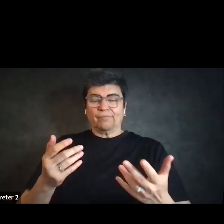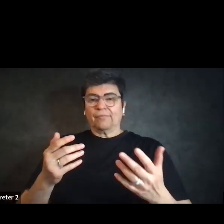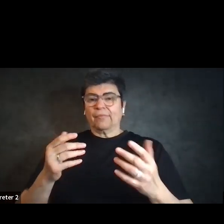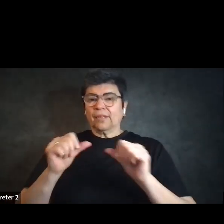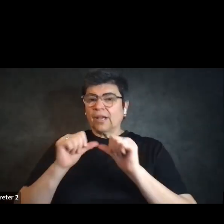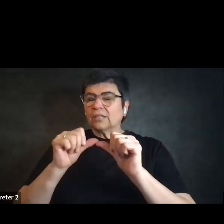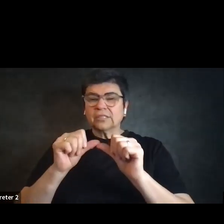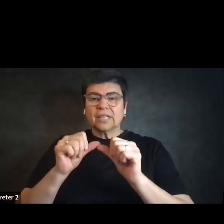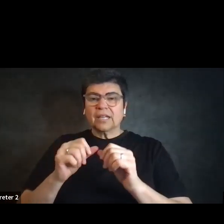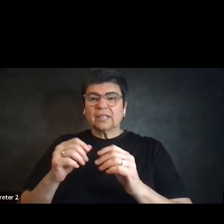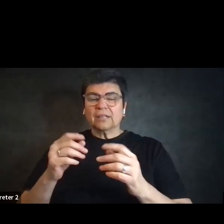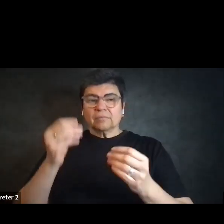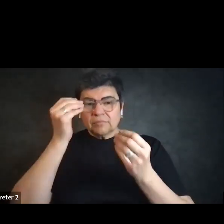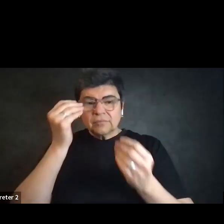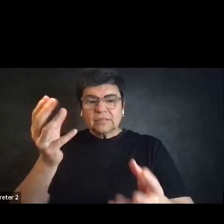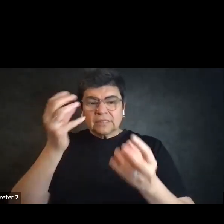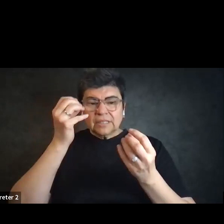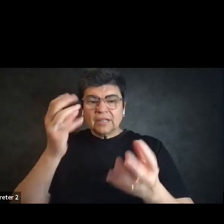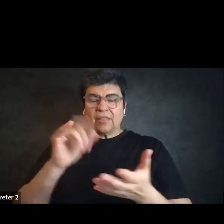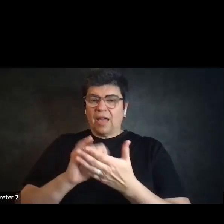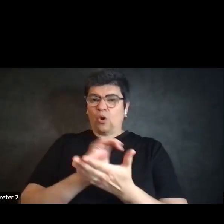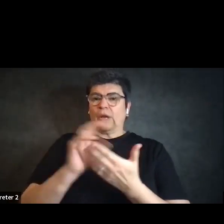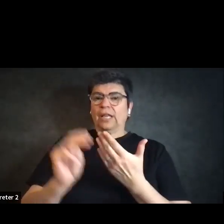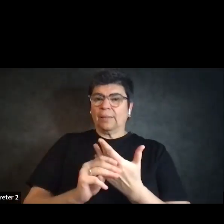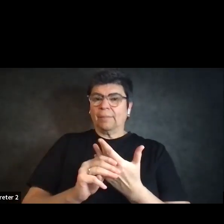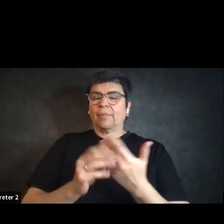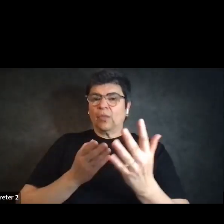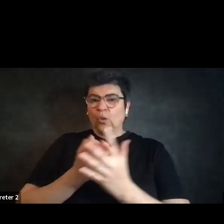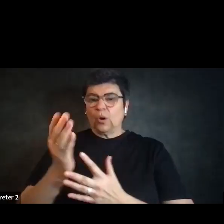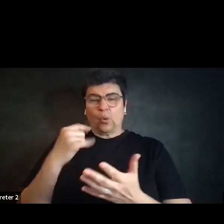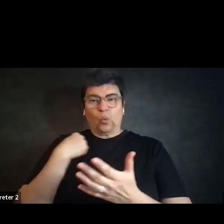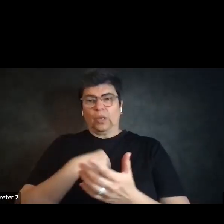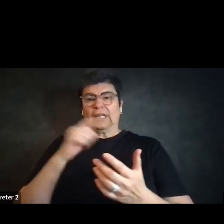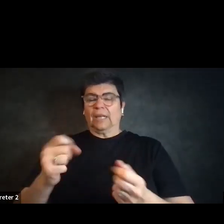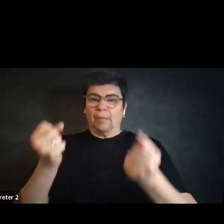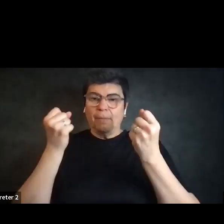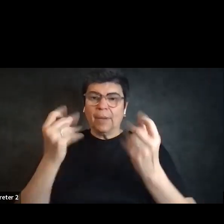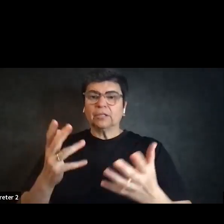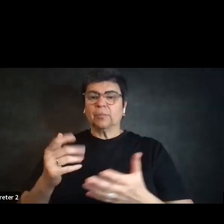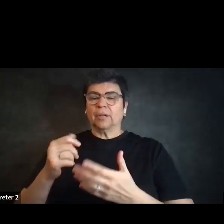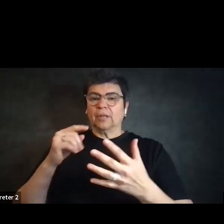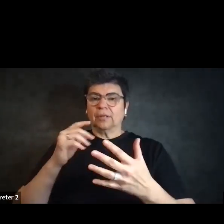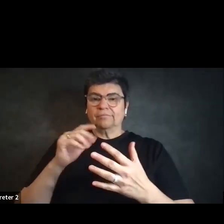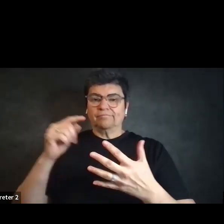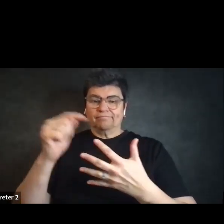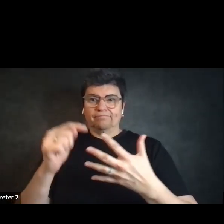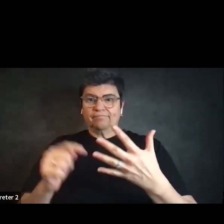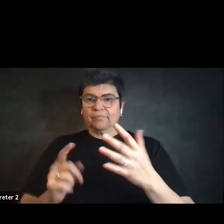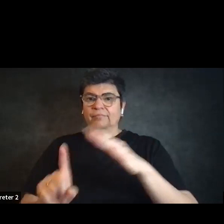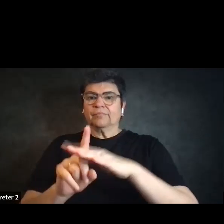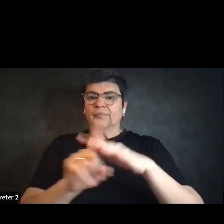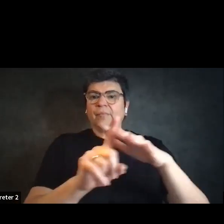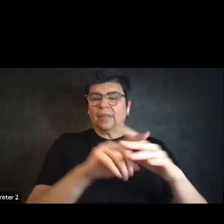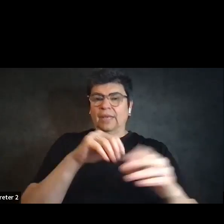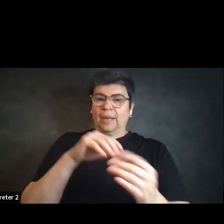constant threatening of this model. That's why we need multiple interventions throughout the 5 years of medical schooling in the